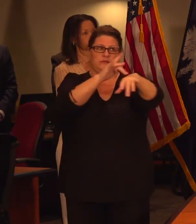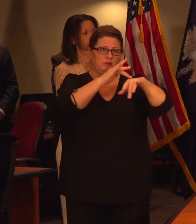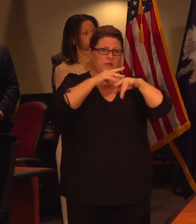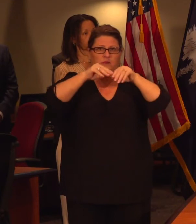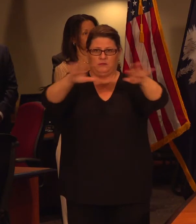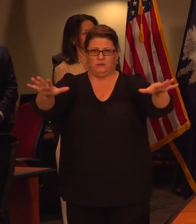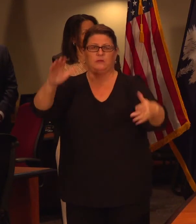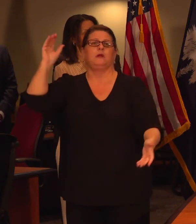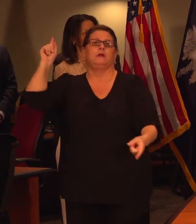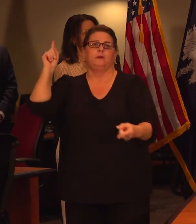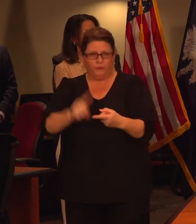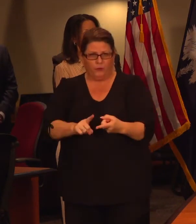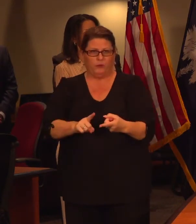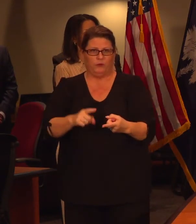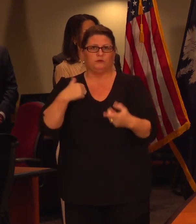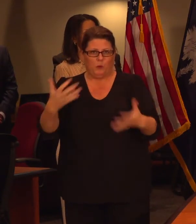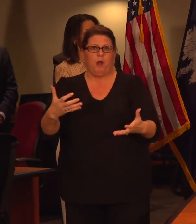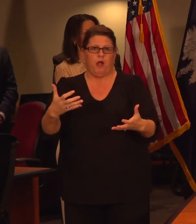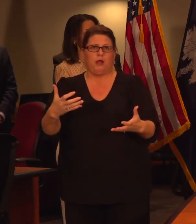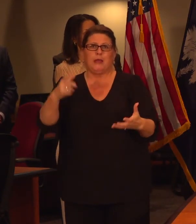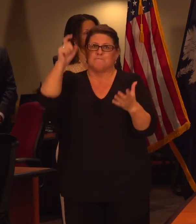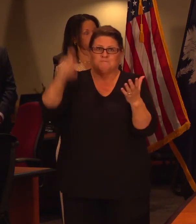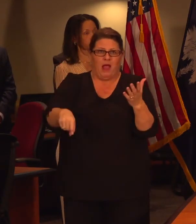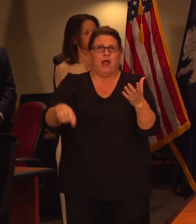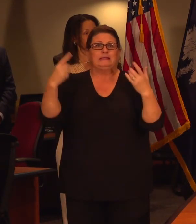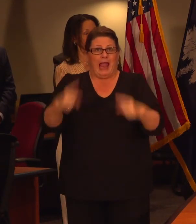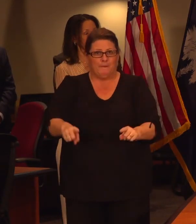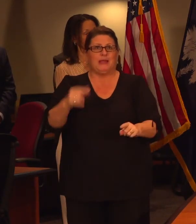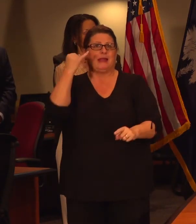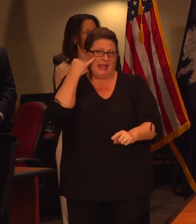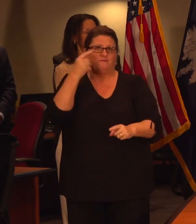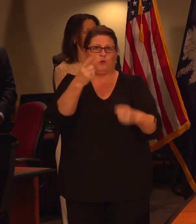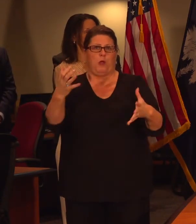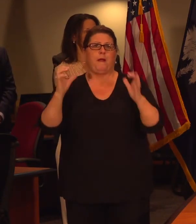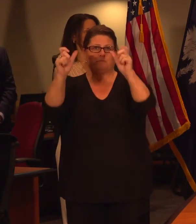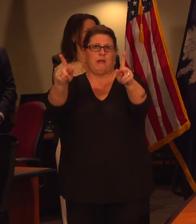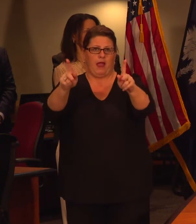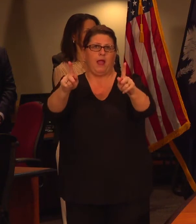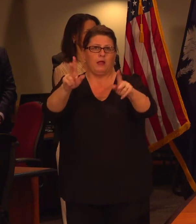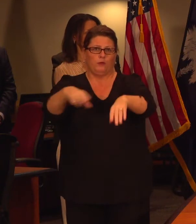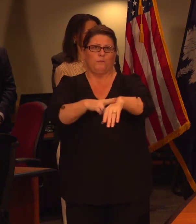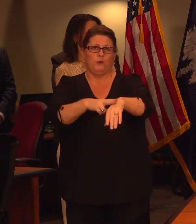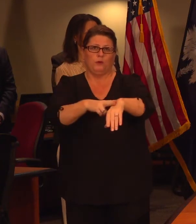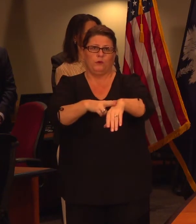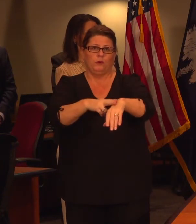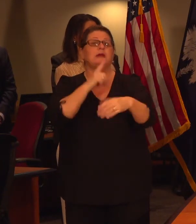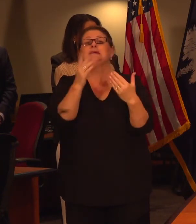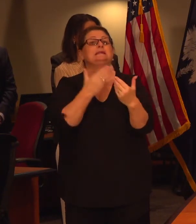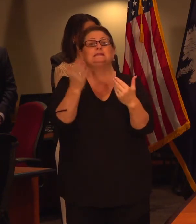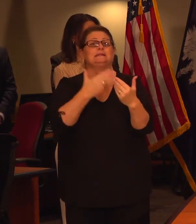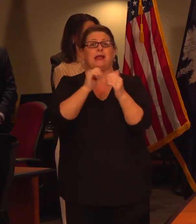disease to go down. And that's what must happen if we're going to stop this fire. It's easy to do. All you have to do